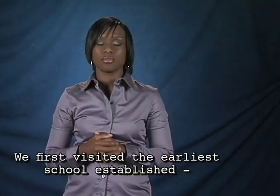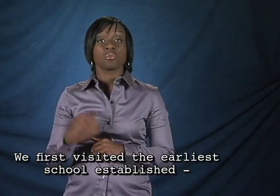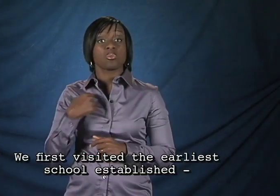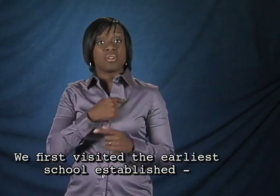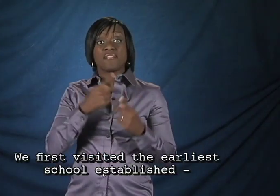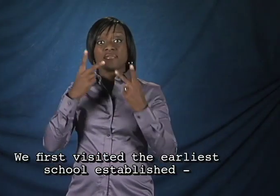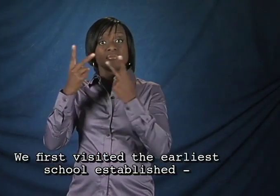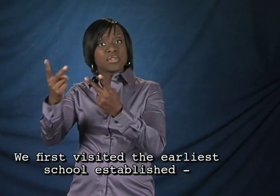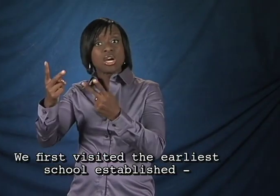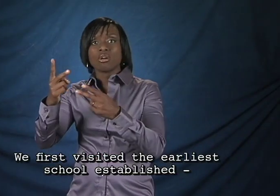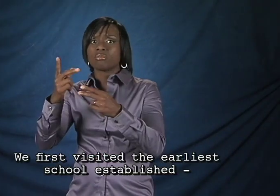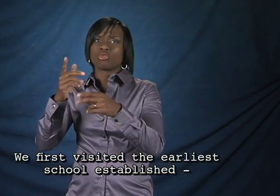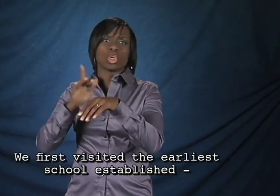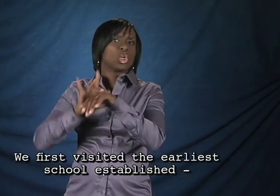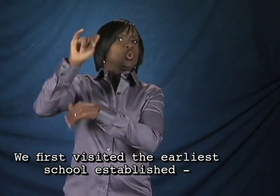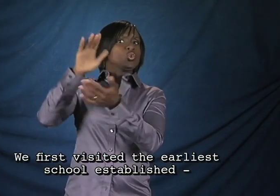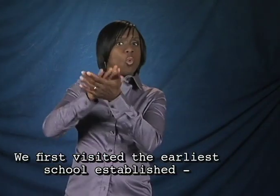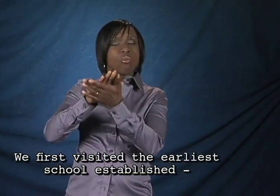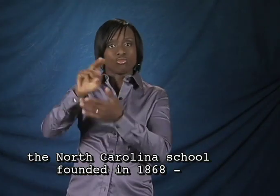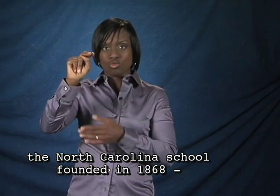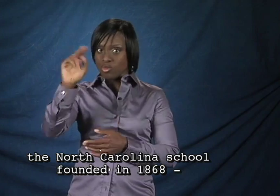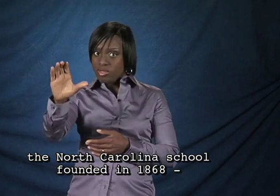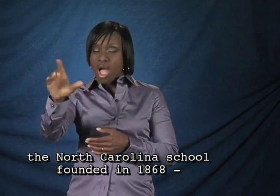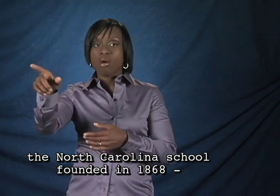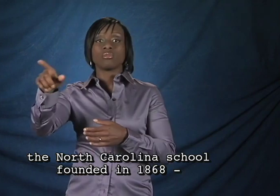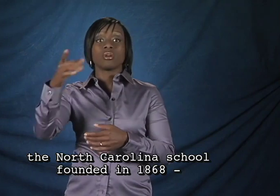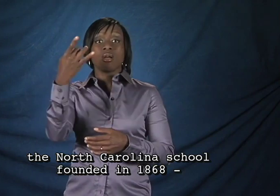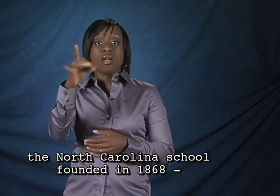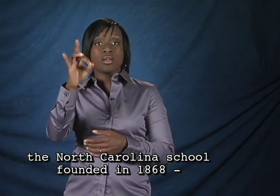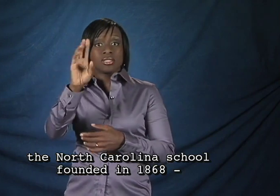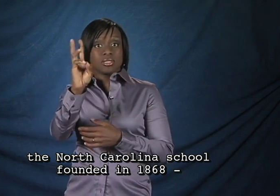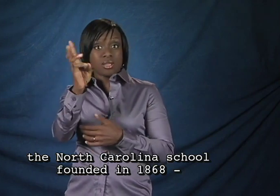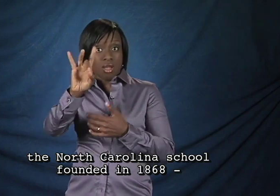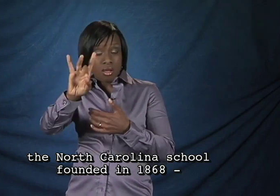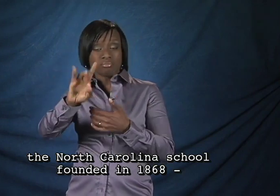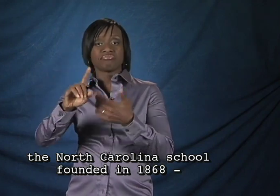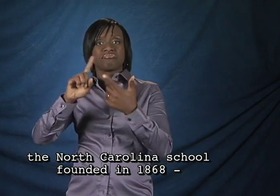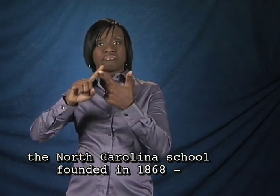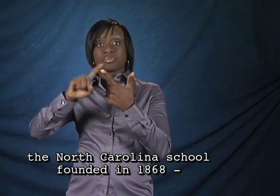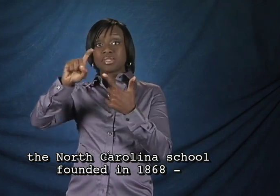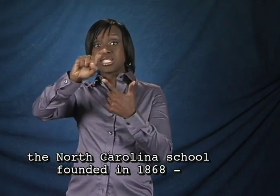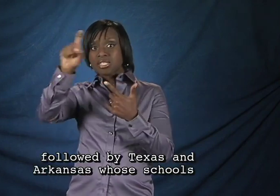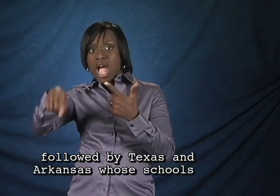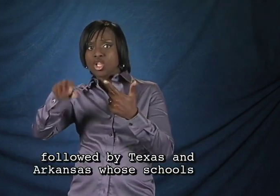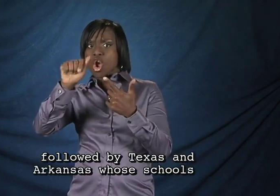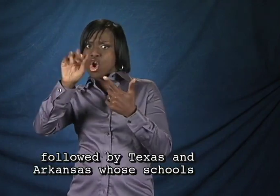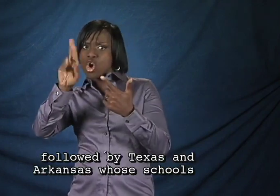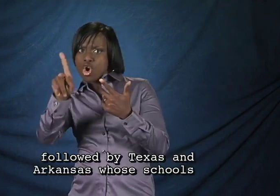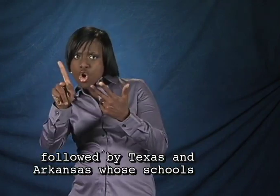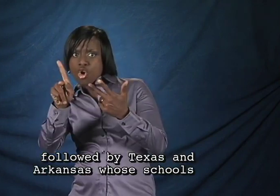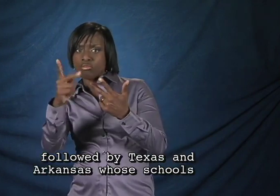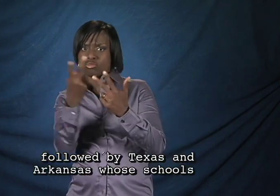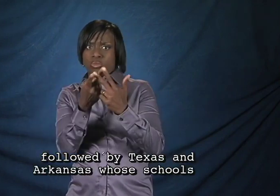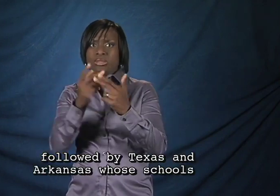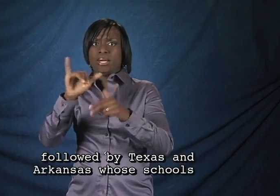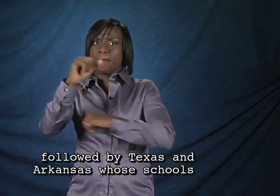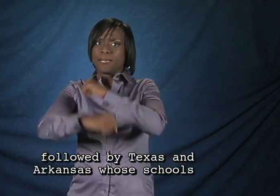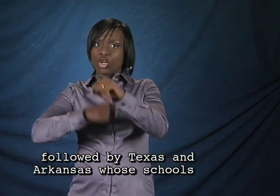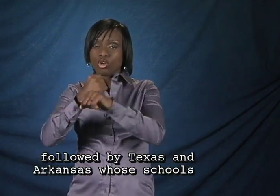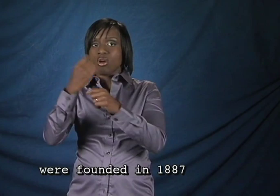We first visited the earliest school established, the North Carolina School, founded in 1868, followed by Texas and Arkansas,